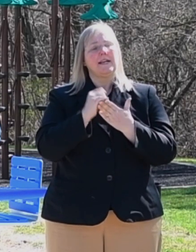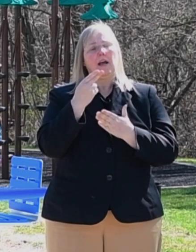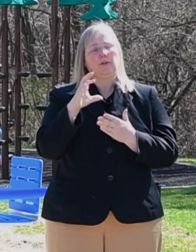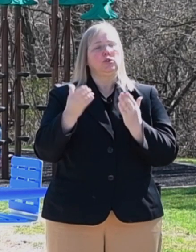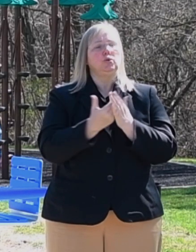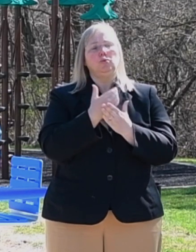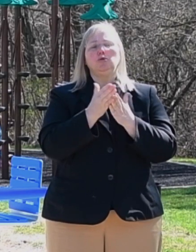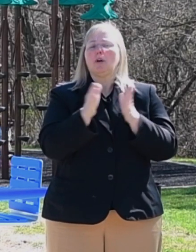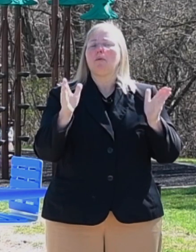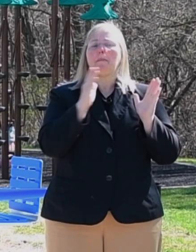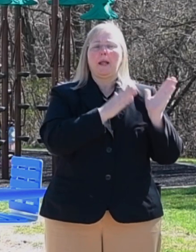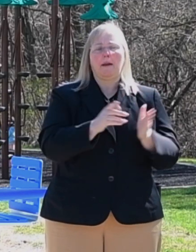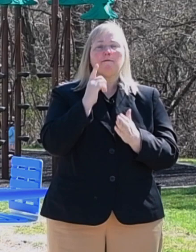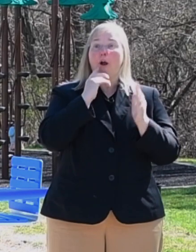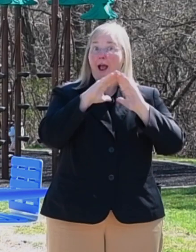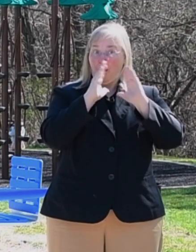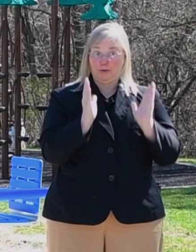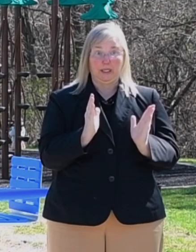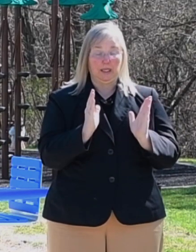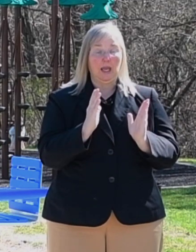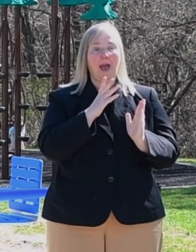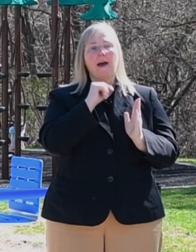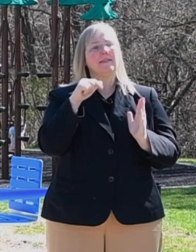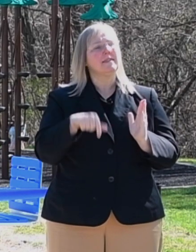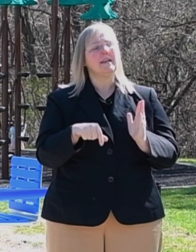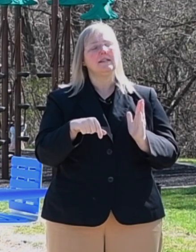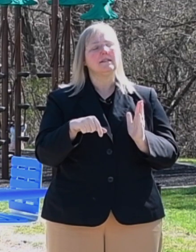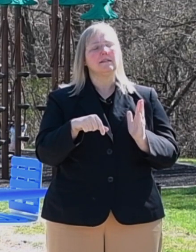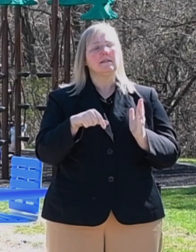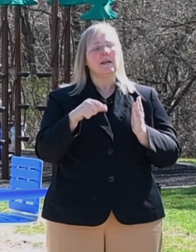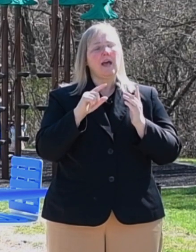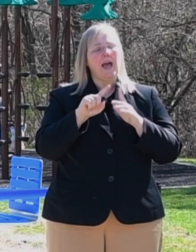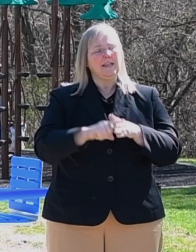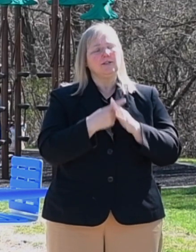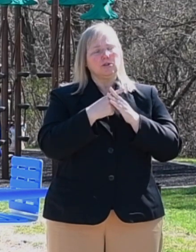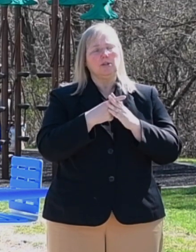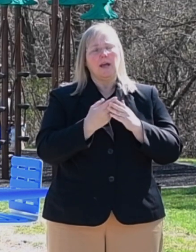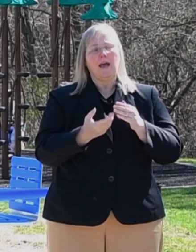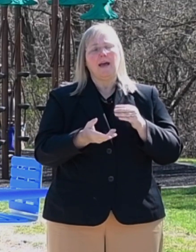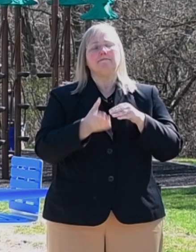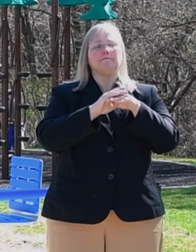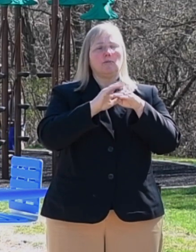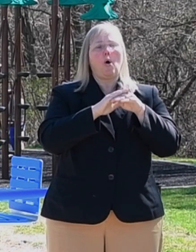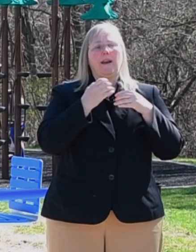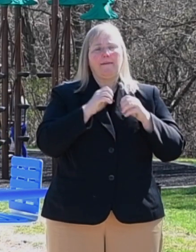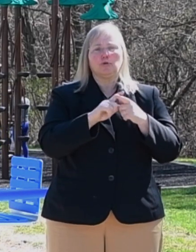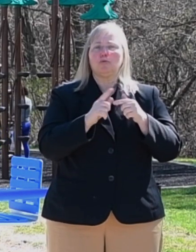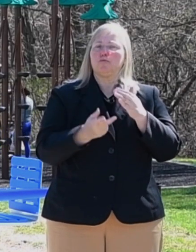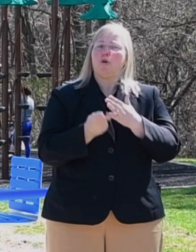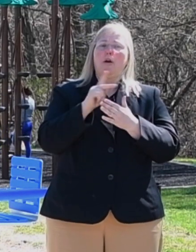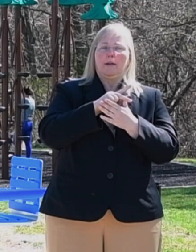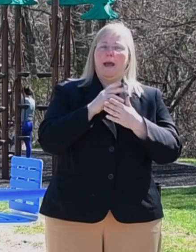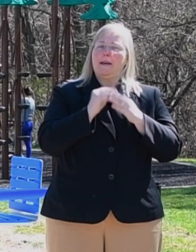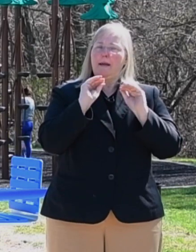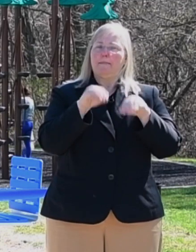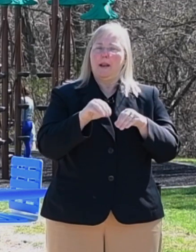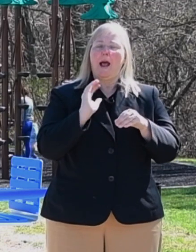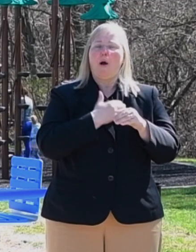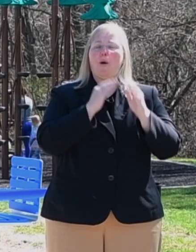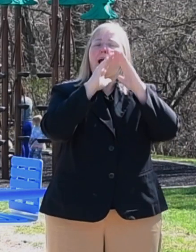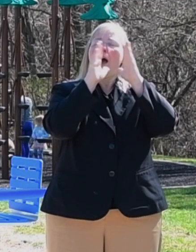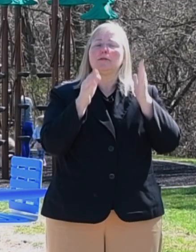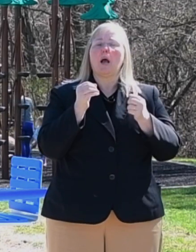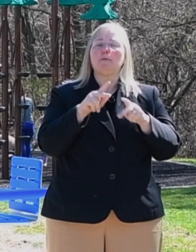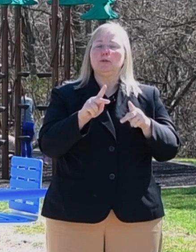for housing, and this initiative builds upon efforts to prioritize and implement our Housing Opportunities Master